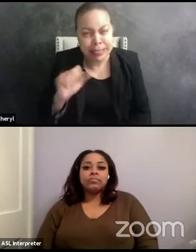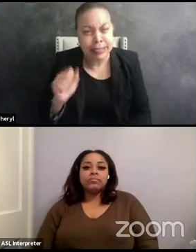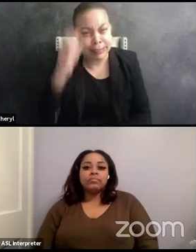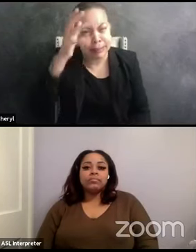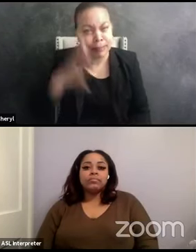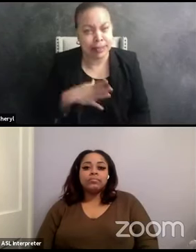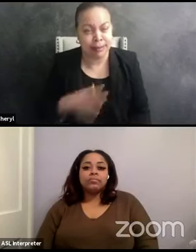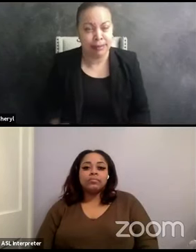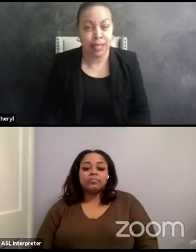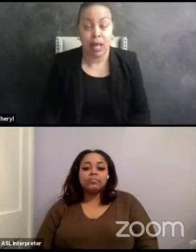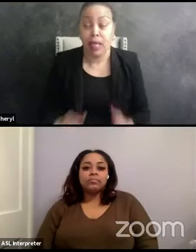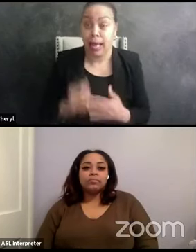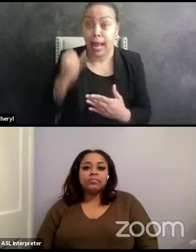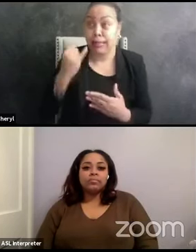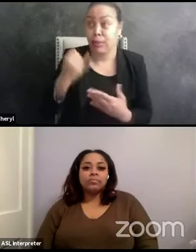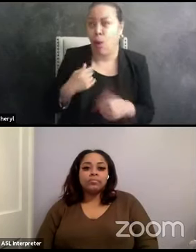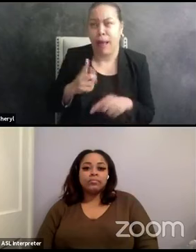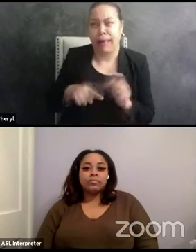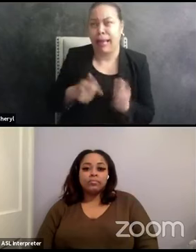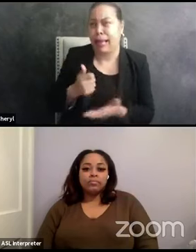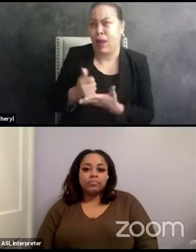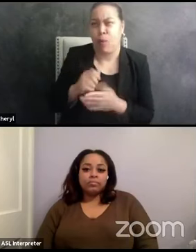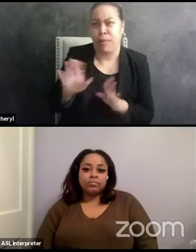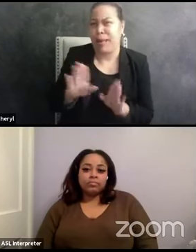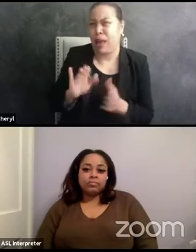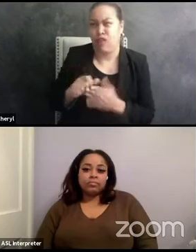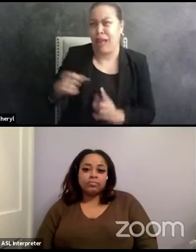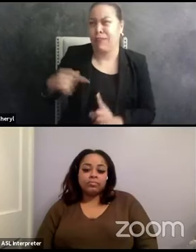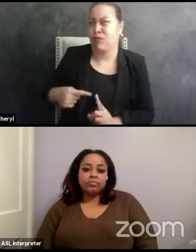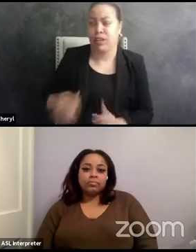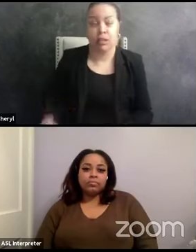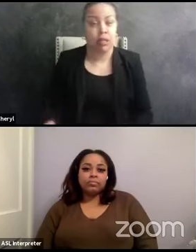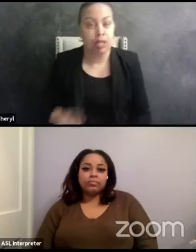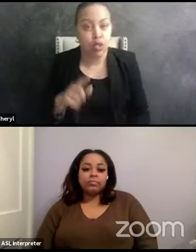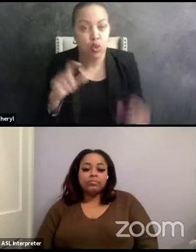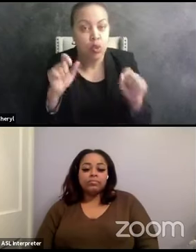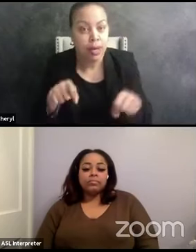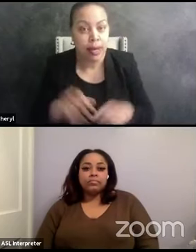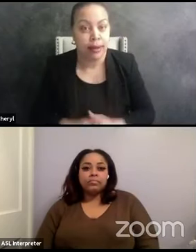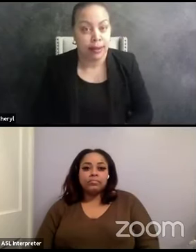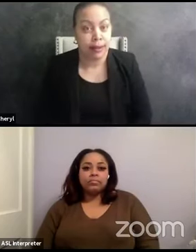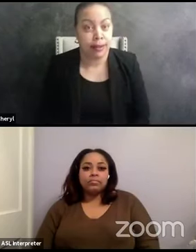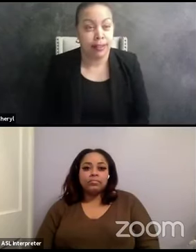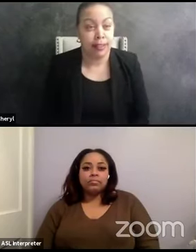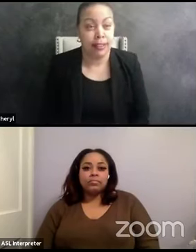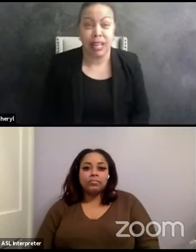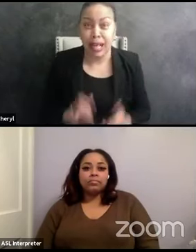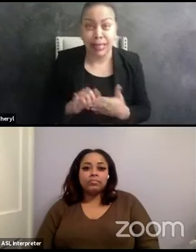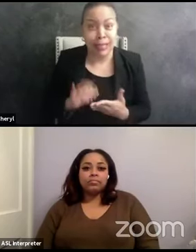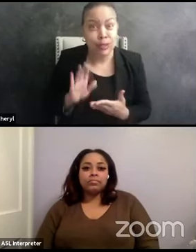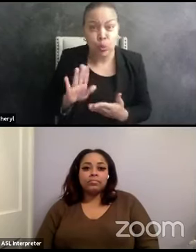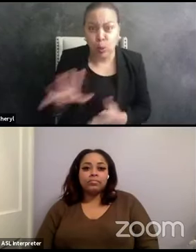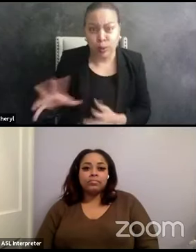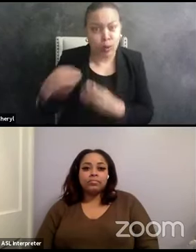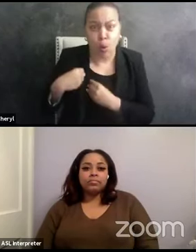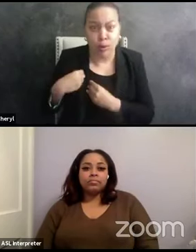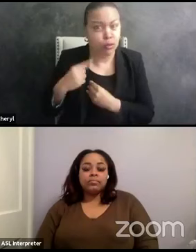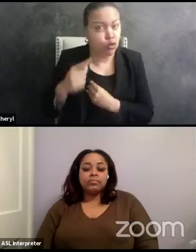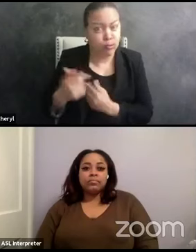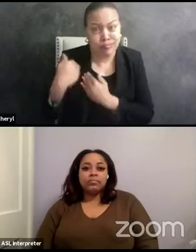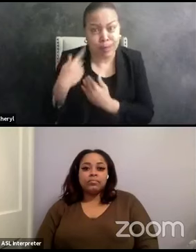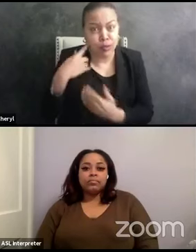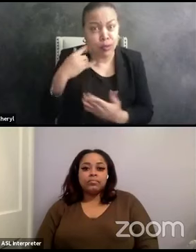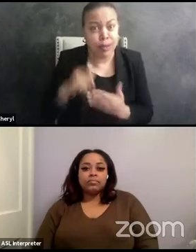idea of, no, I can't help what behaviors this brings. You absolutely can. And this is yours. If your manhood